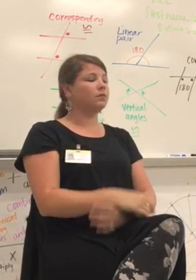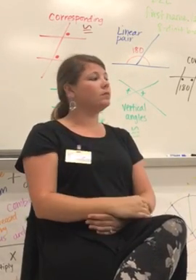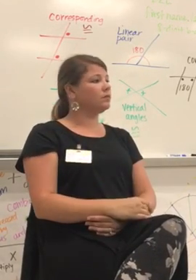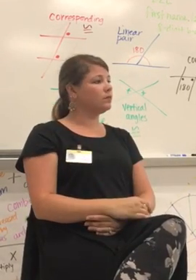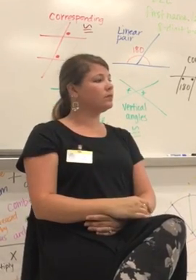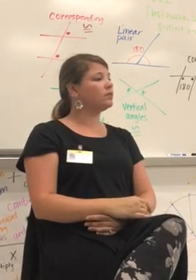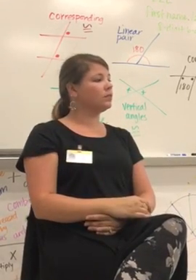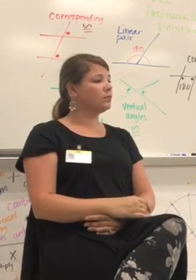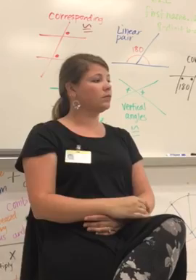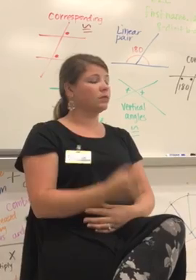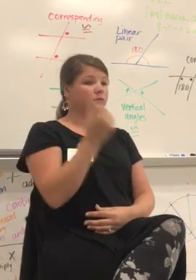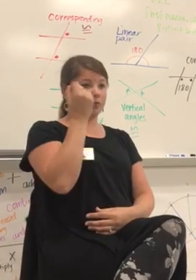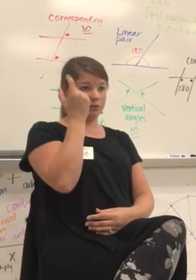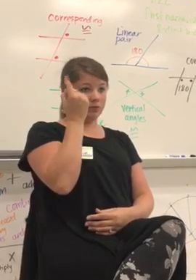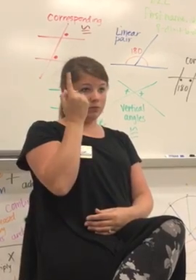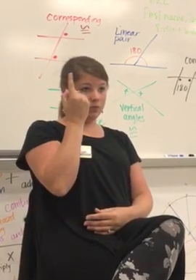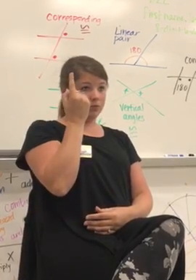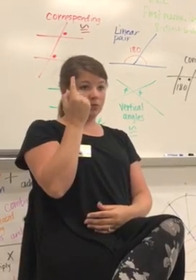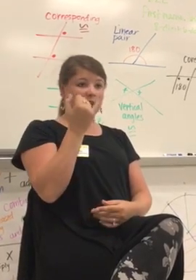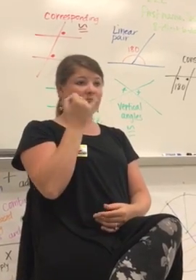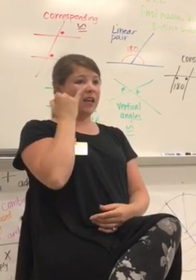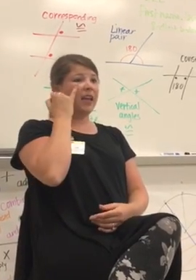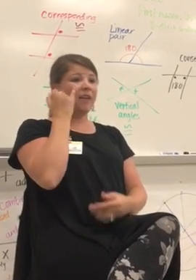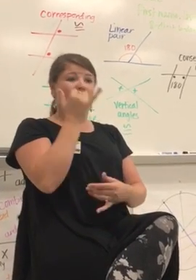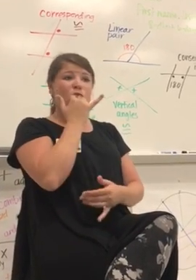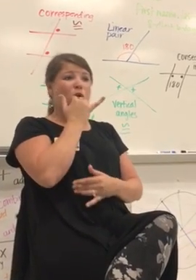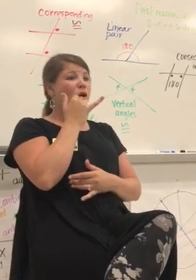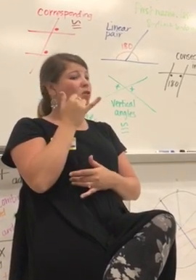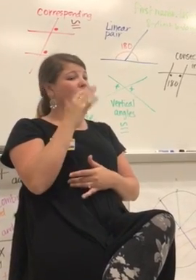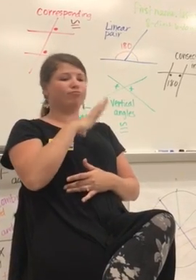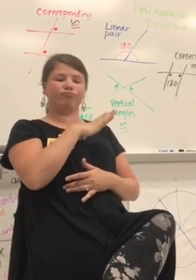Okay? And it's okay if you got it wrong. I'm just glad that y'all tried it when I wasn't here.